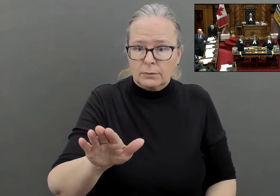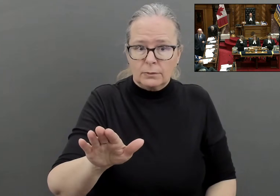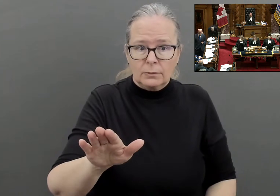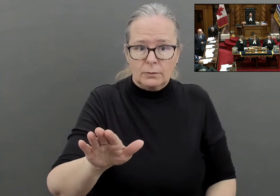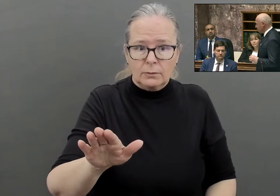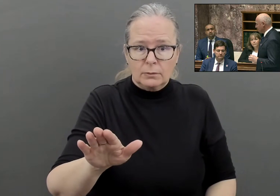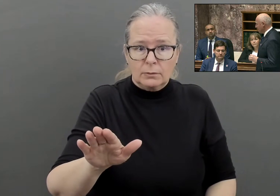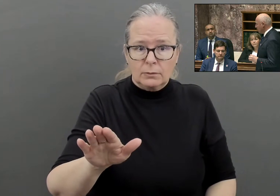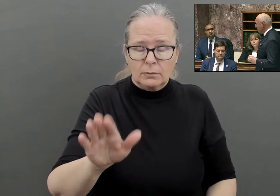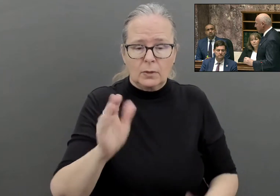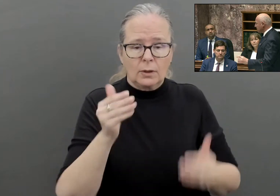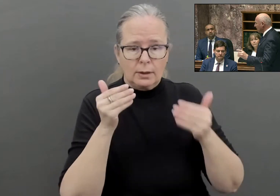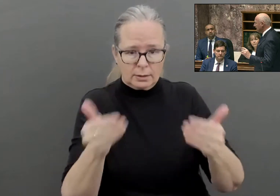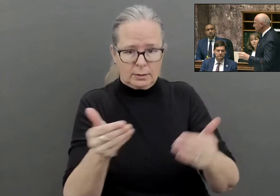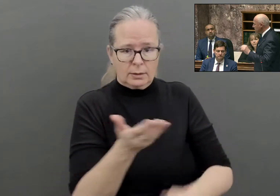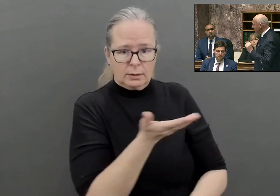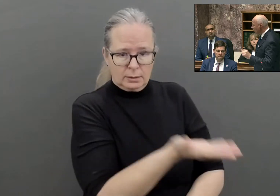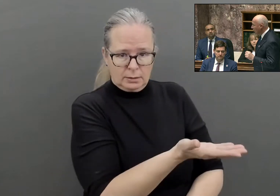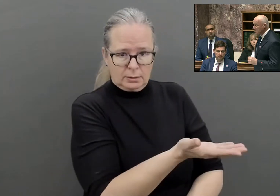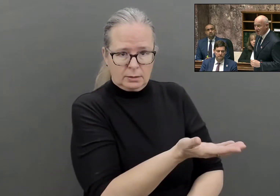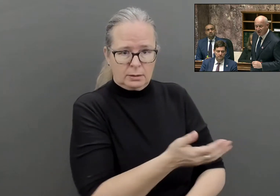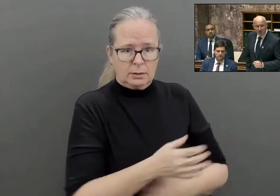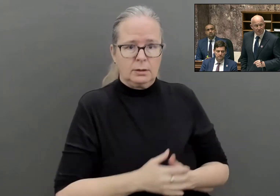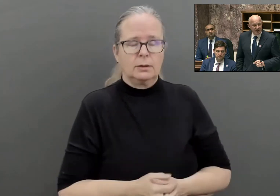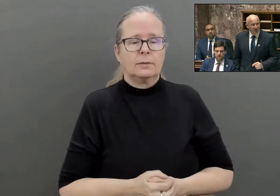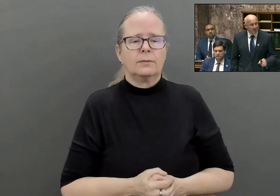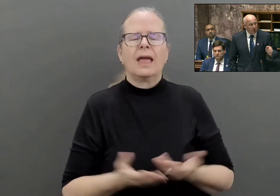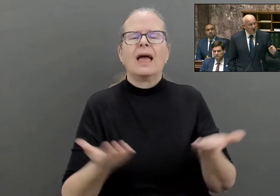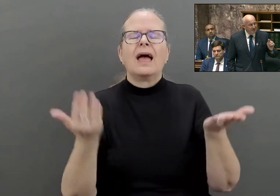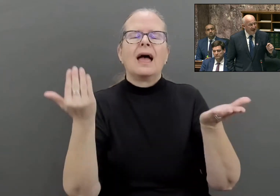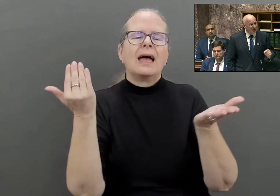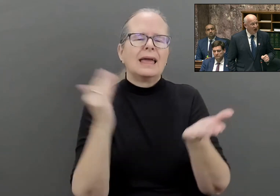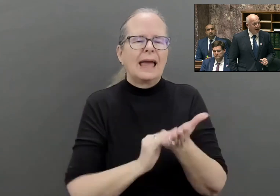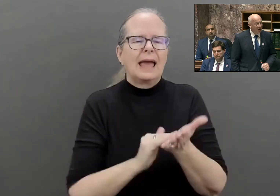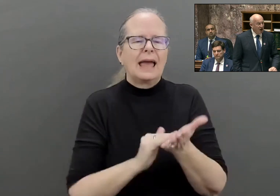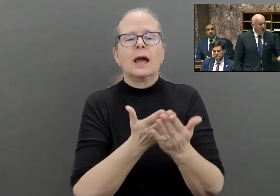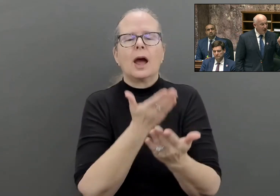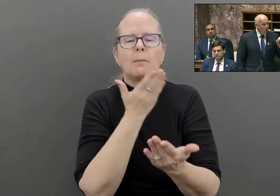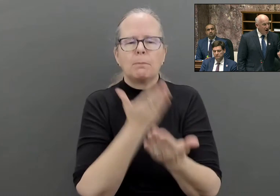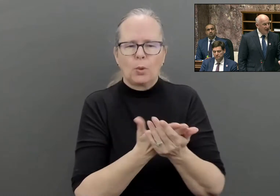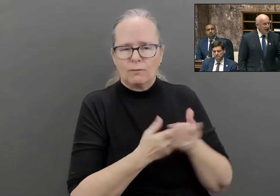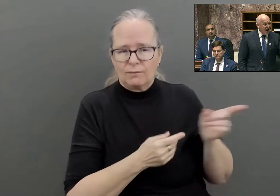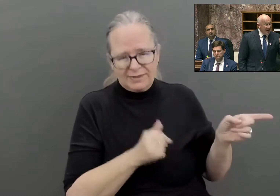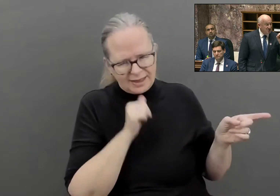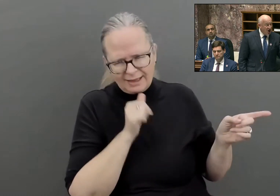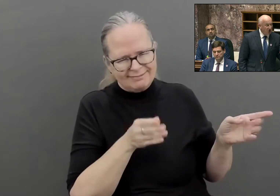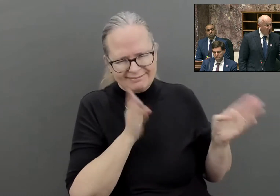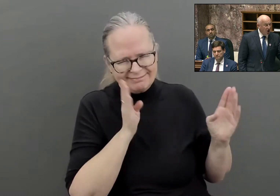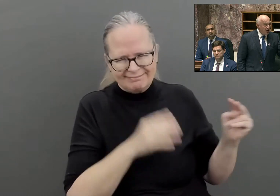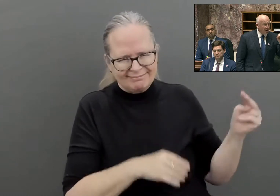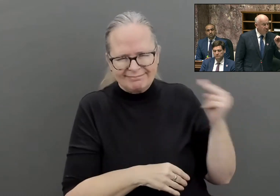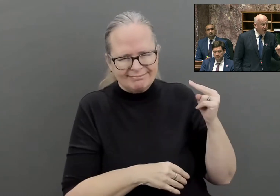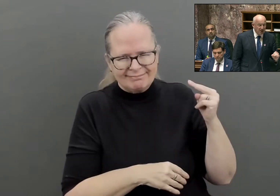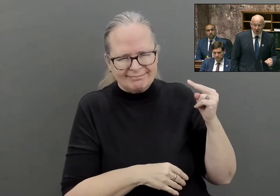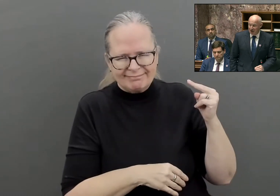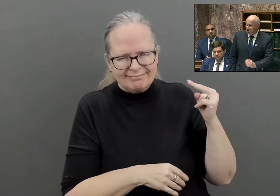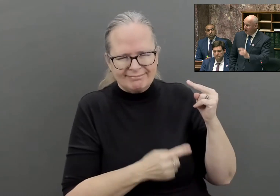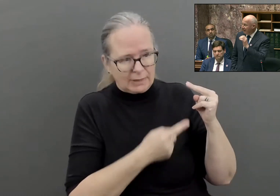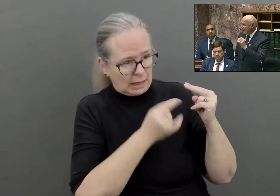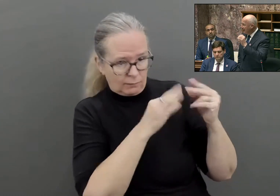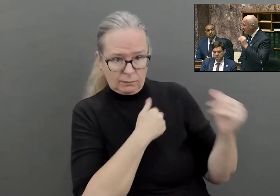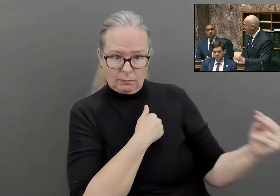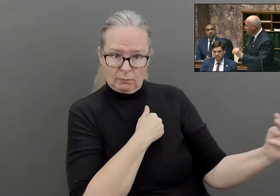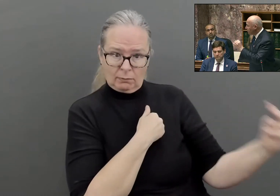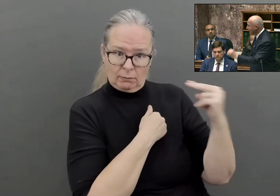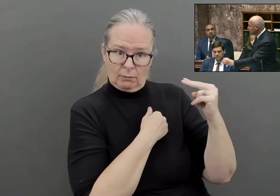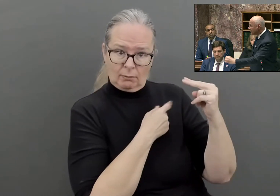that they don't listen. Because if they listen to the ports, Honourable Speaker, the ports made it clear they wanted a tunnel, not a bridge, so that